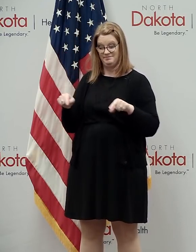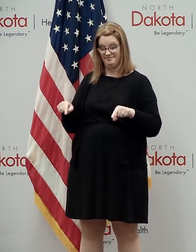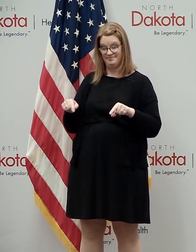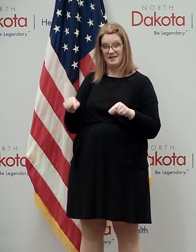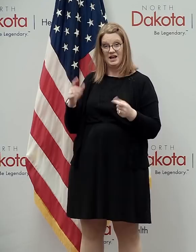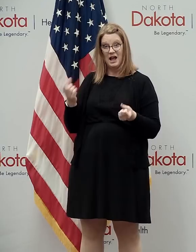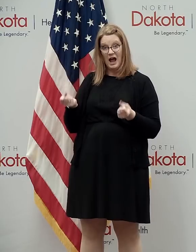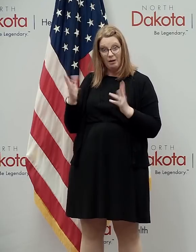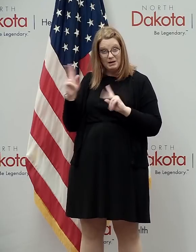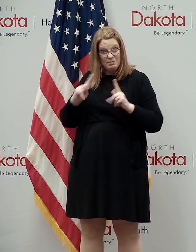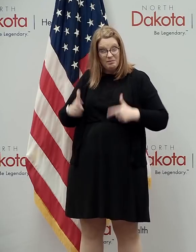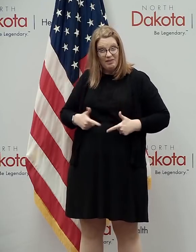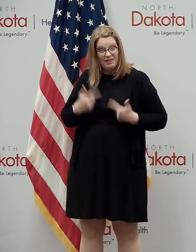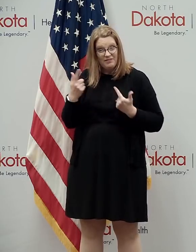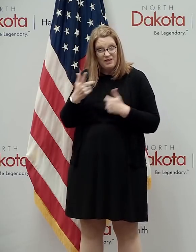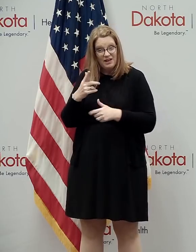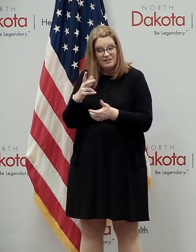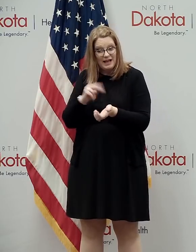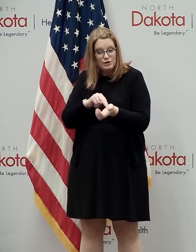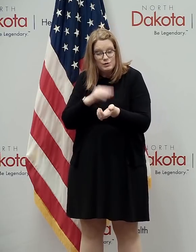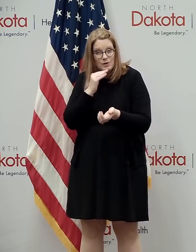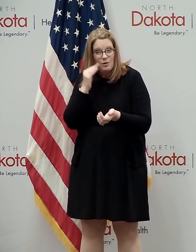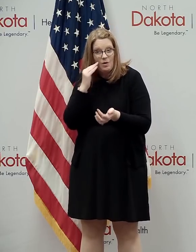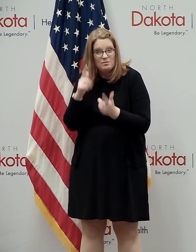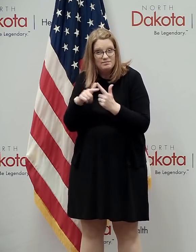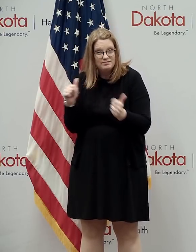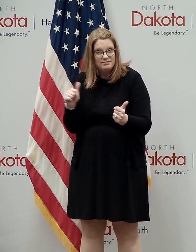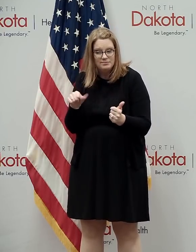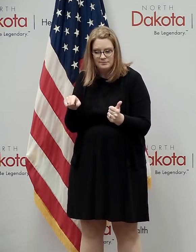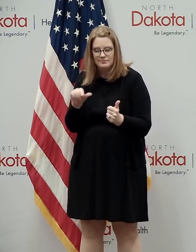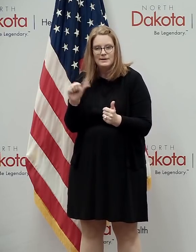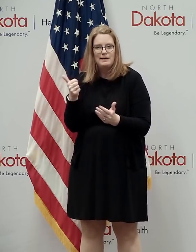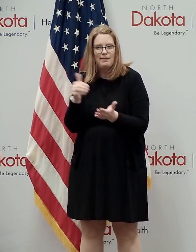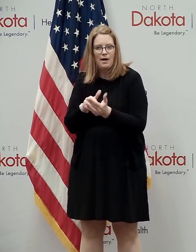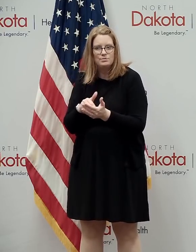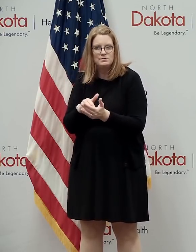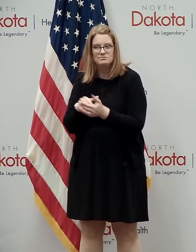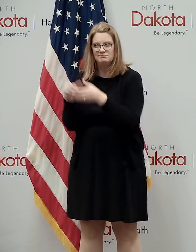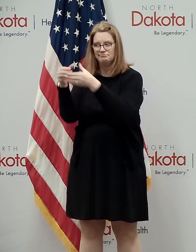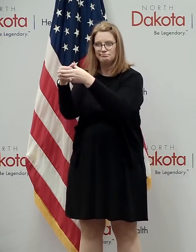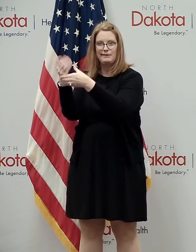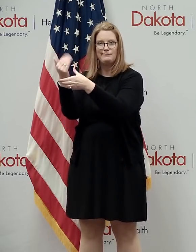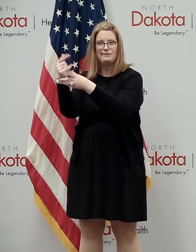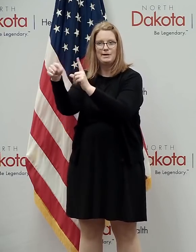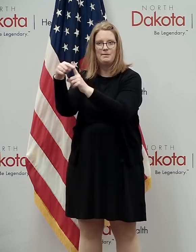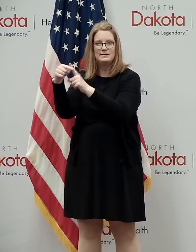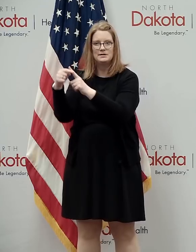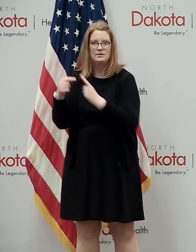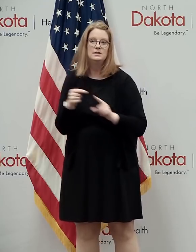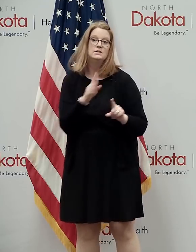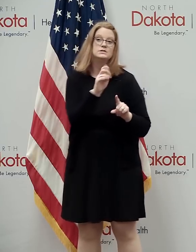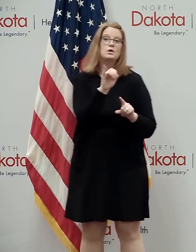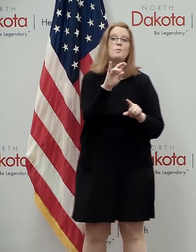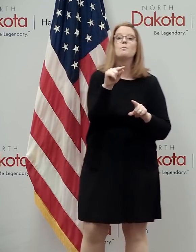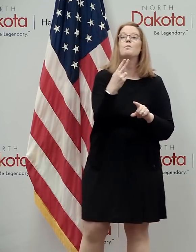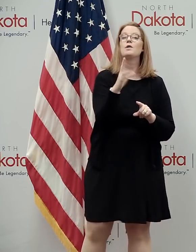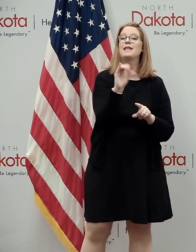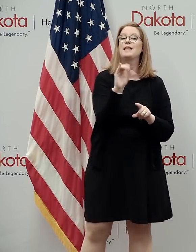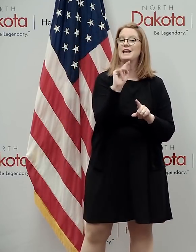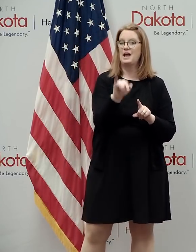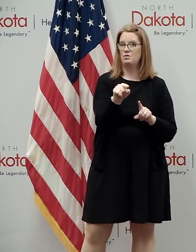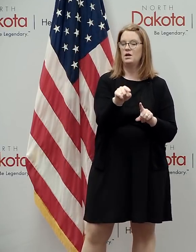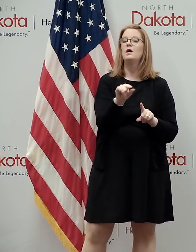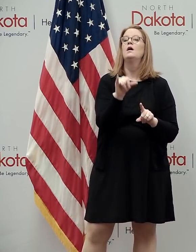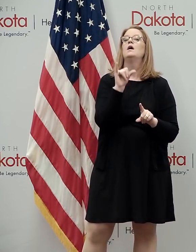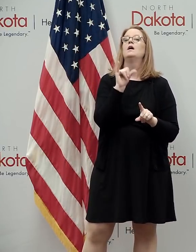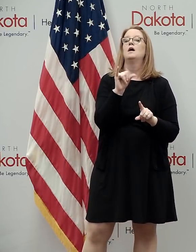in long-term care, which is again fantastic. Burley County benefited, as did other parts of the state, from